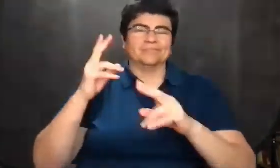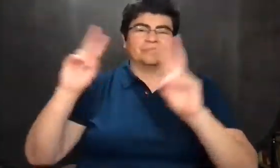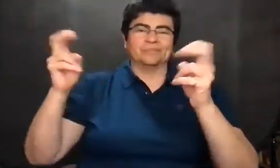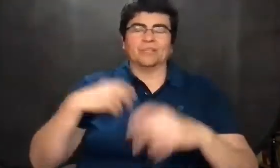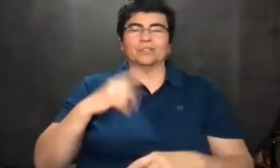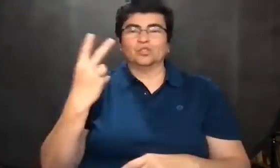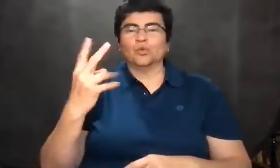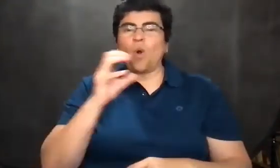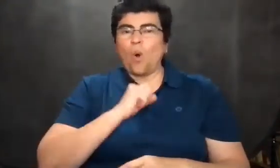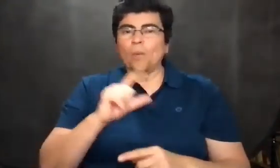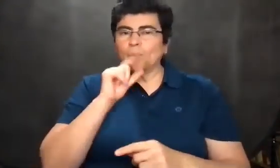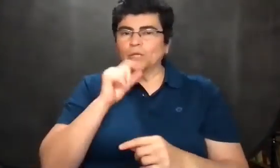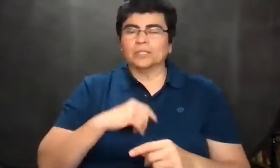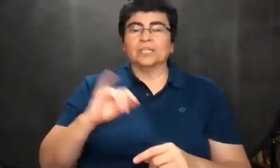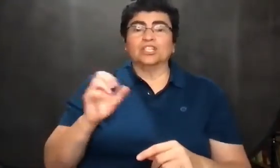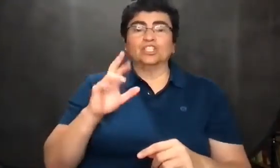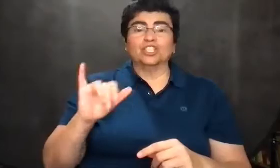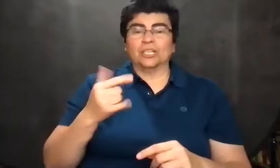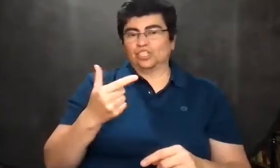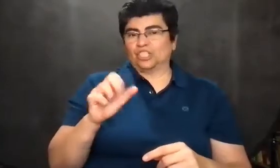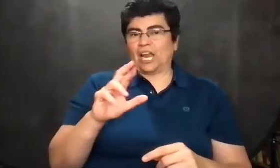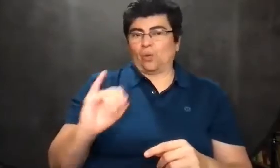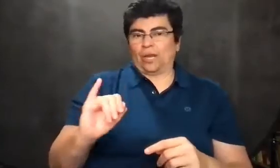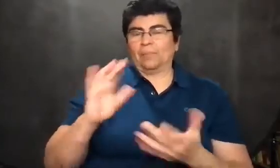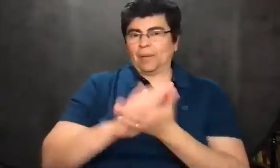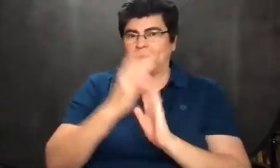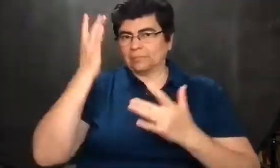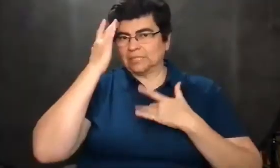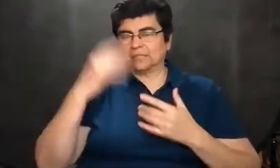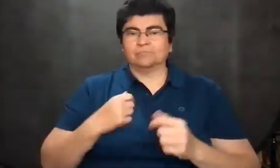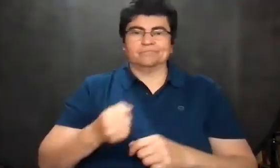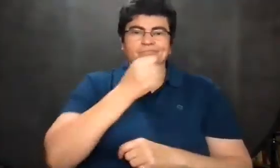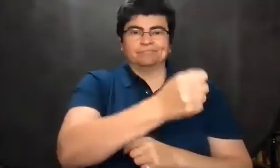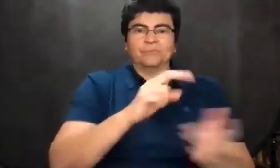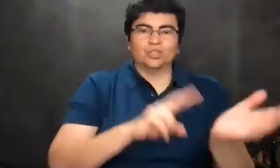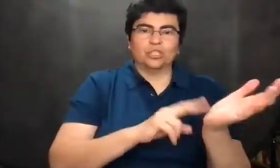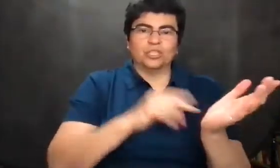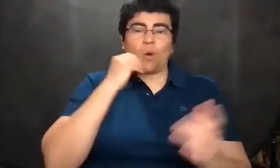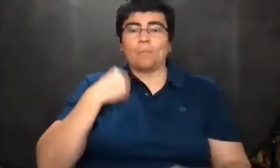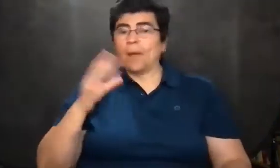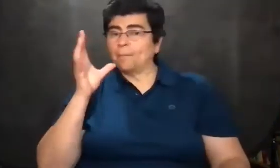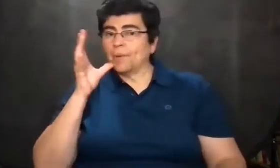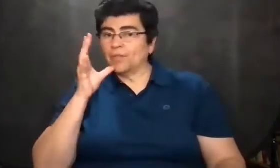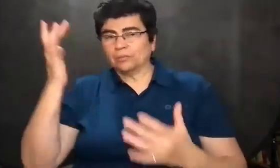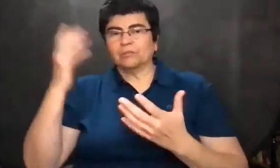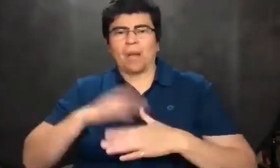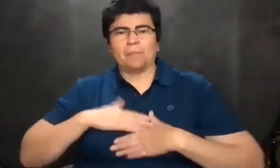Jerry got sick and she had to go in a nursing home. And my mother was very upset. And I went down and talked to my mother and I said, what would you